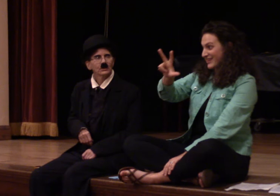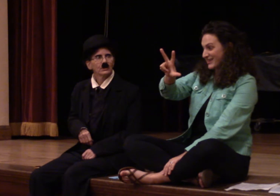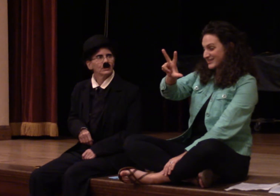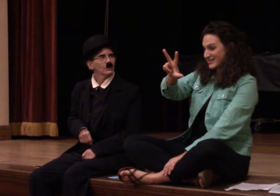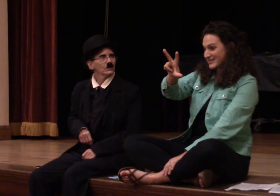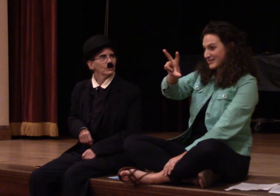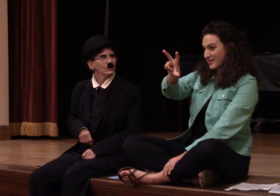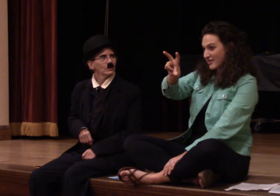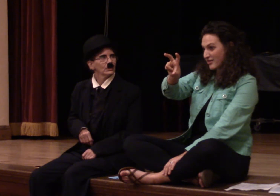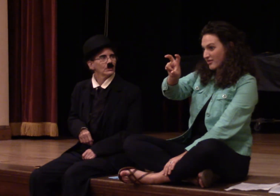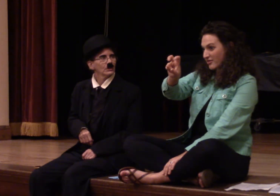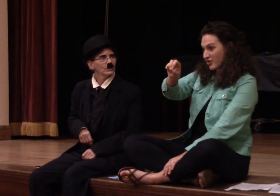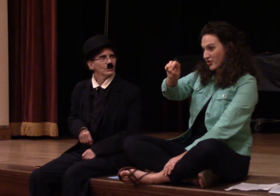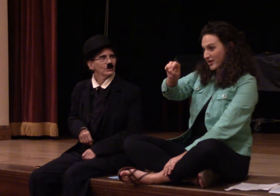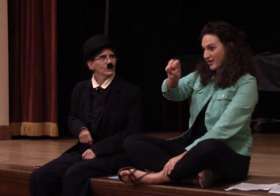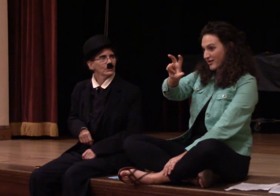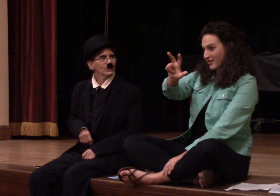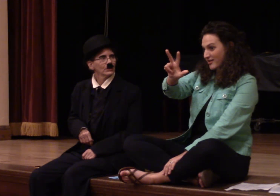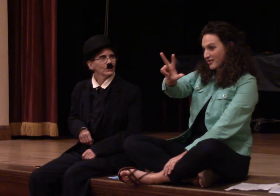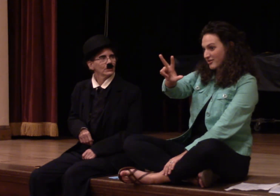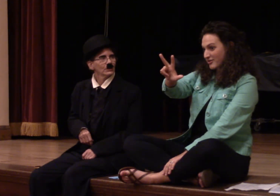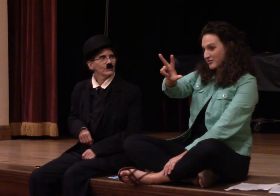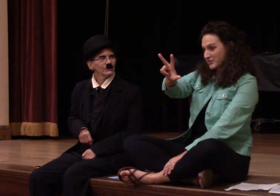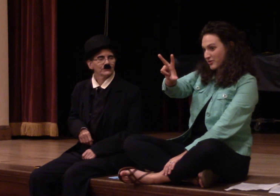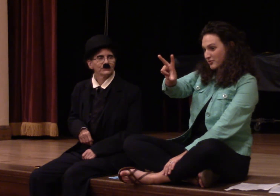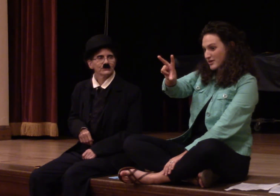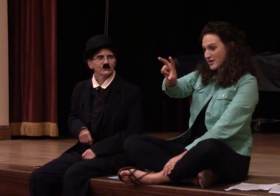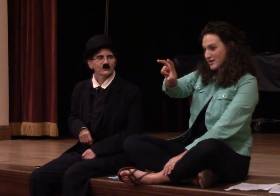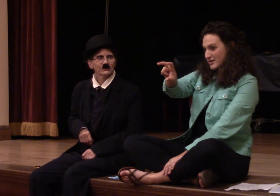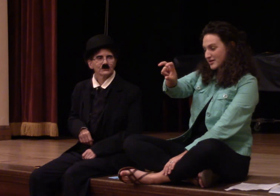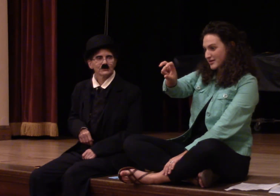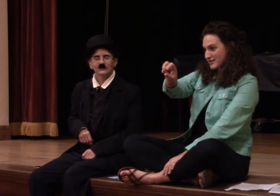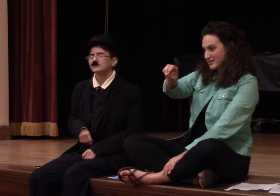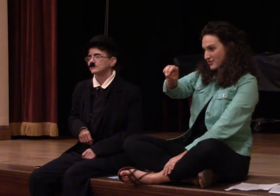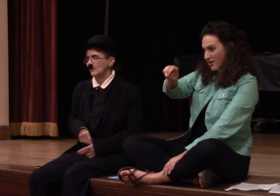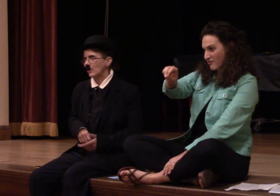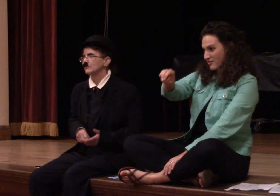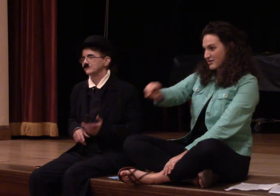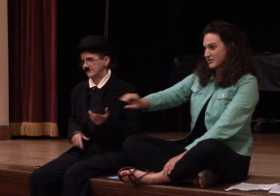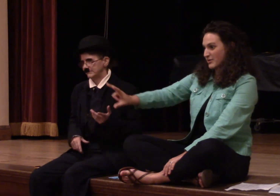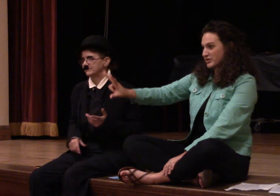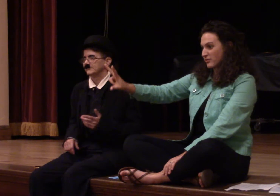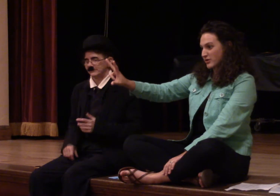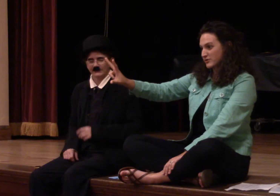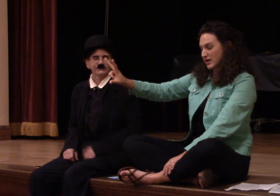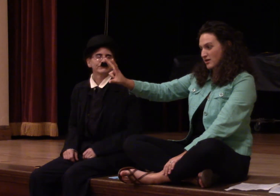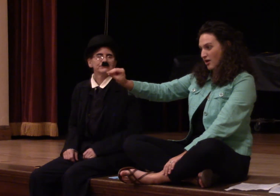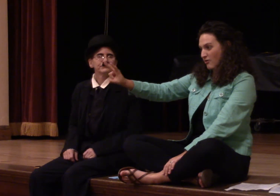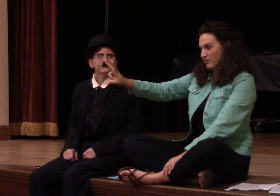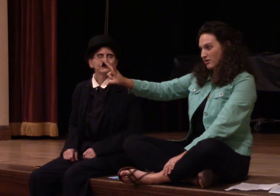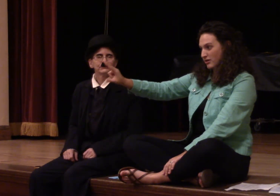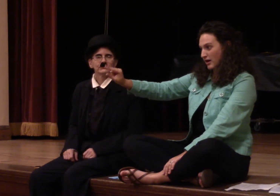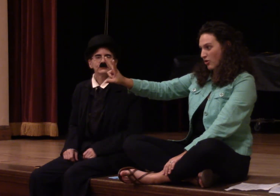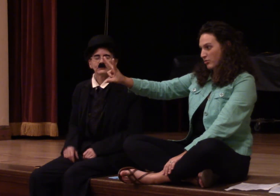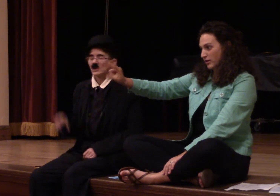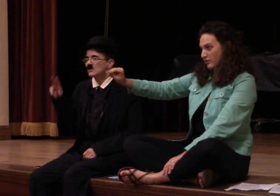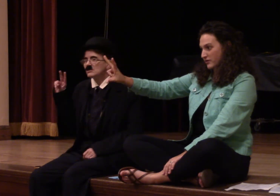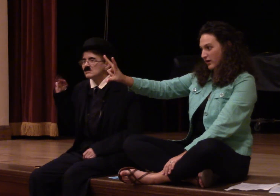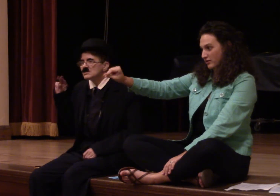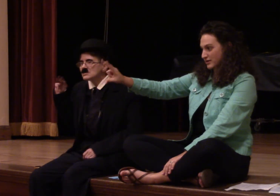This is 30. Goes to 3, 0. So make sure when you say no, you're not opening those fingers, because then it